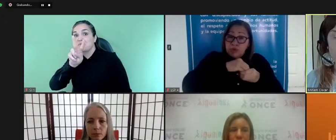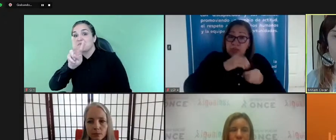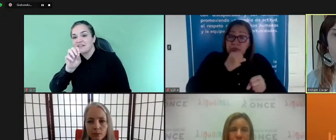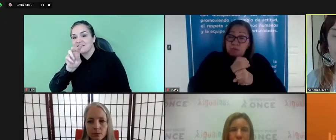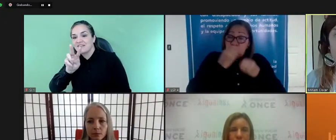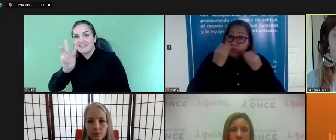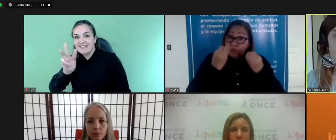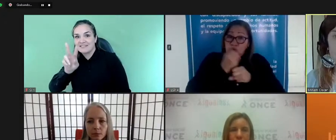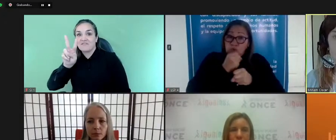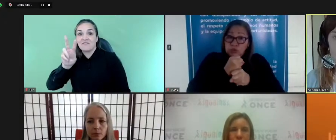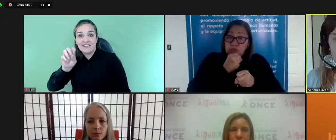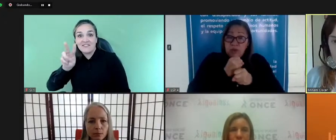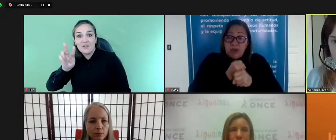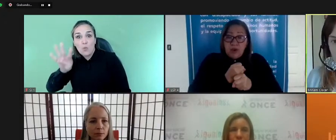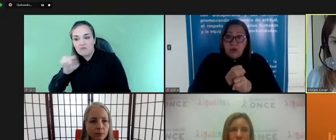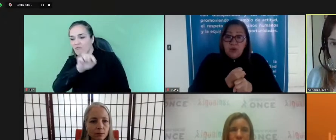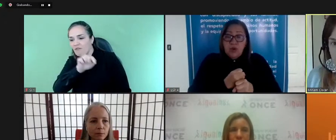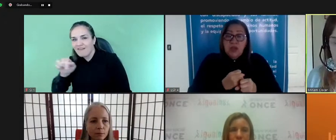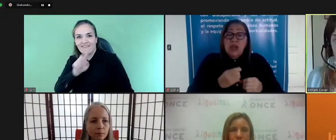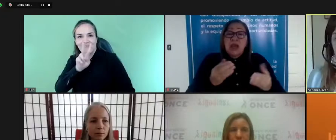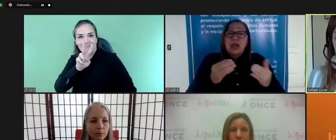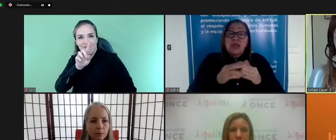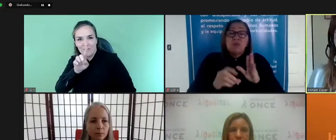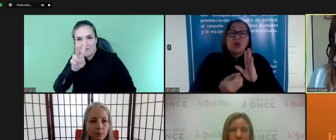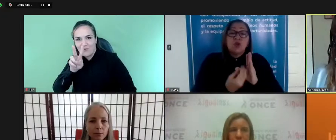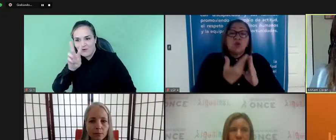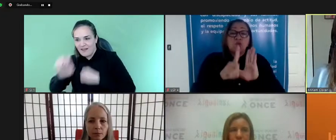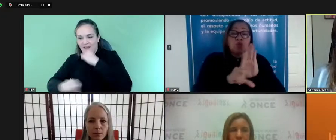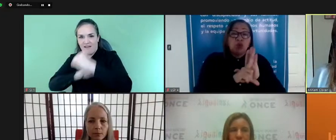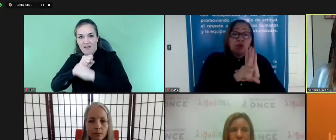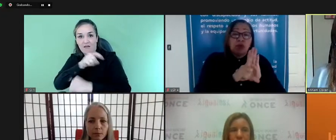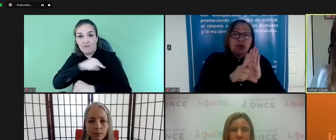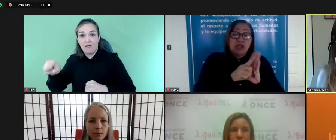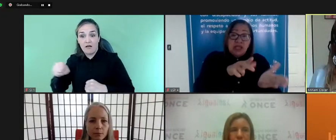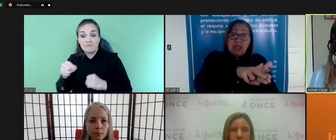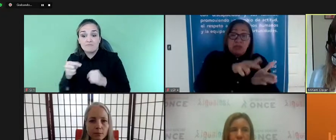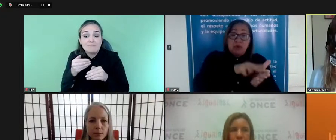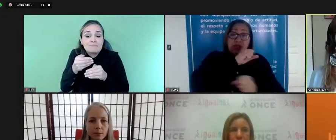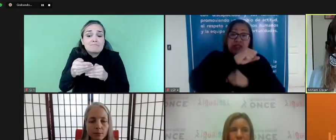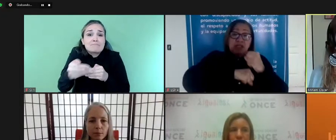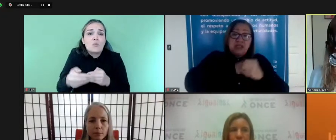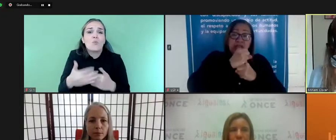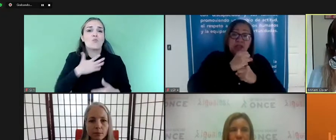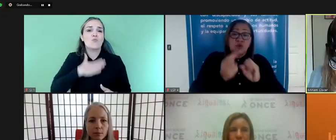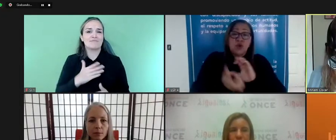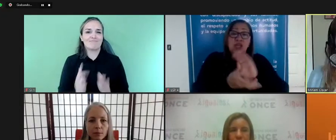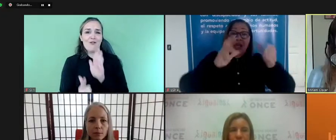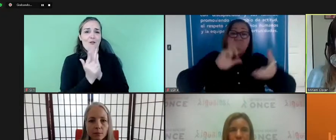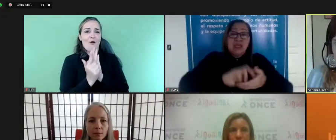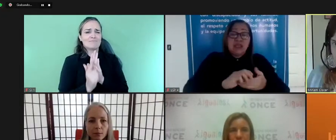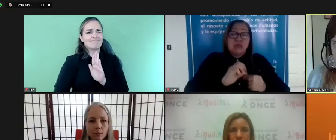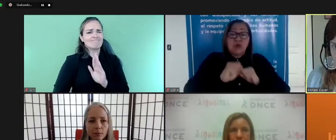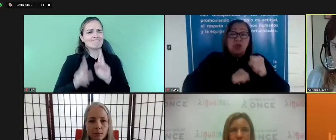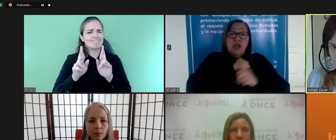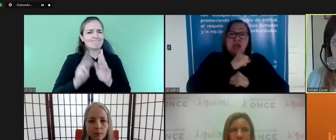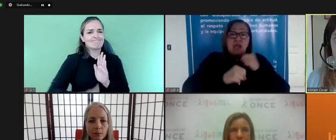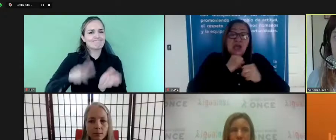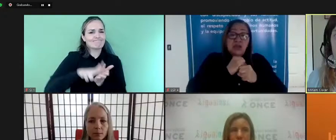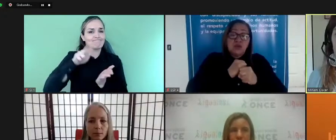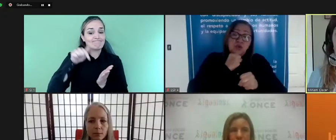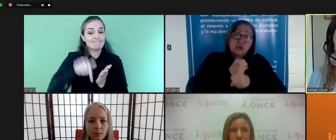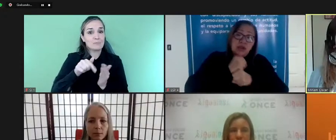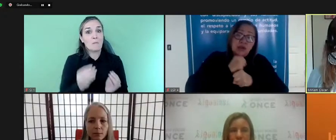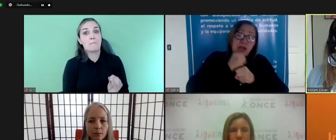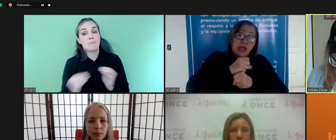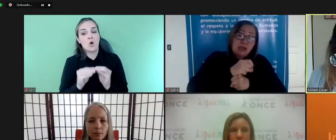intense years of hard work besides the new law that we hope will be approved this year they're